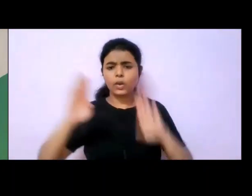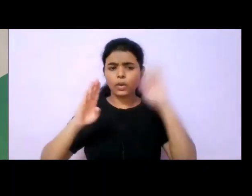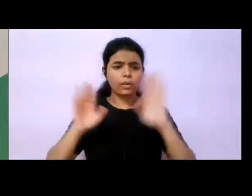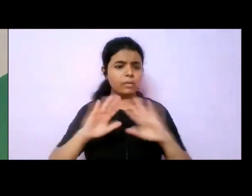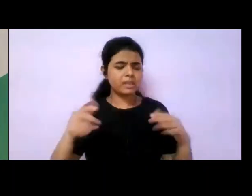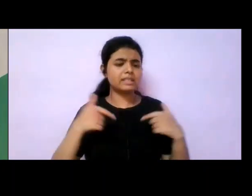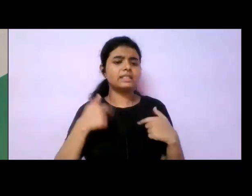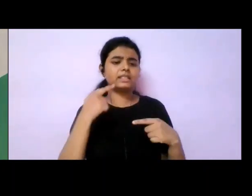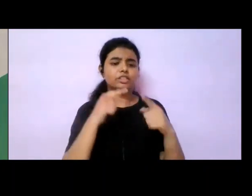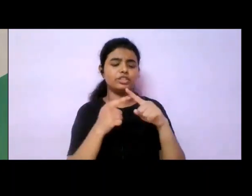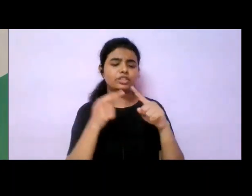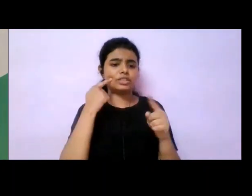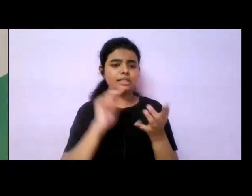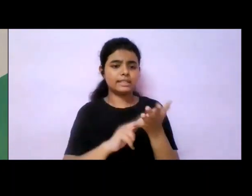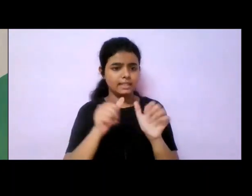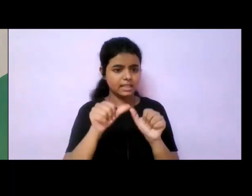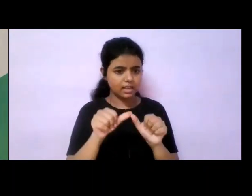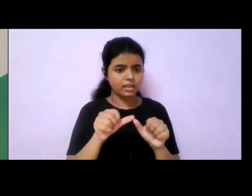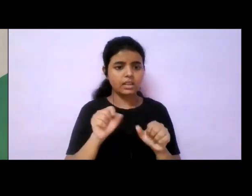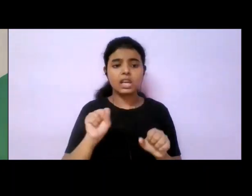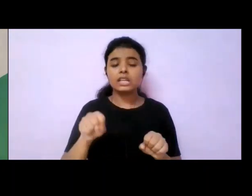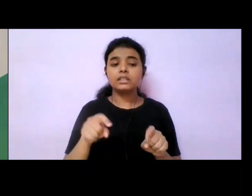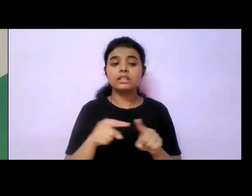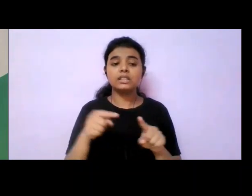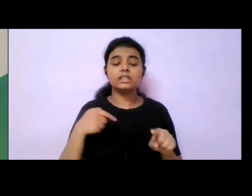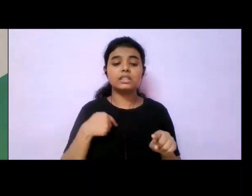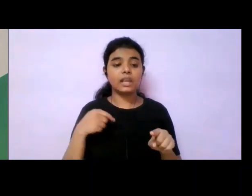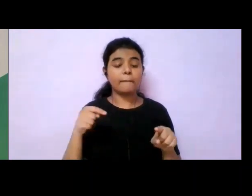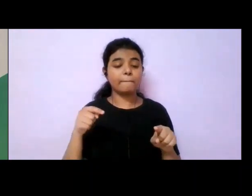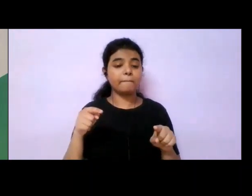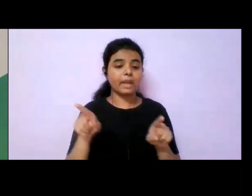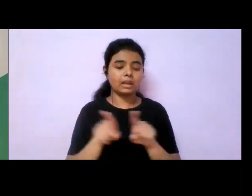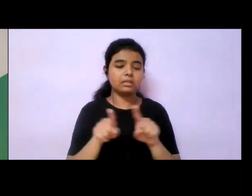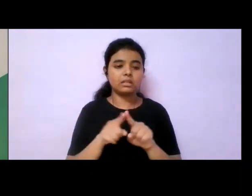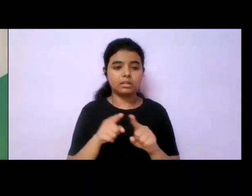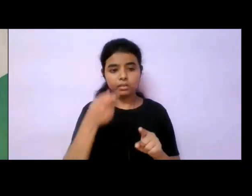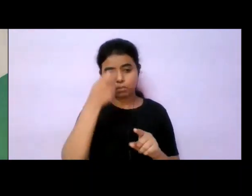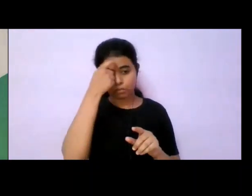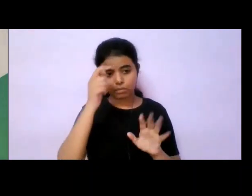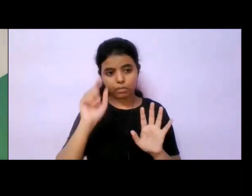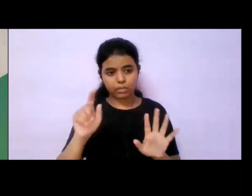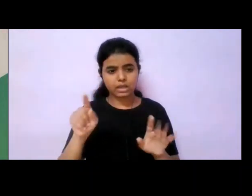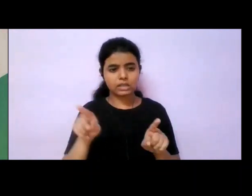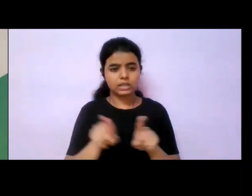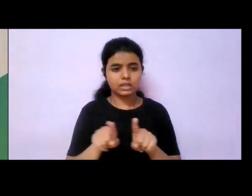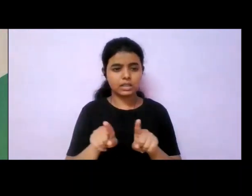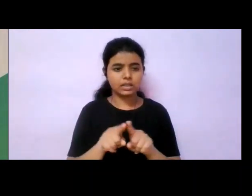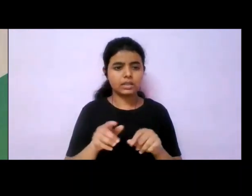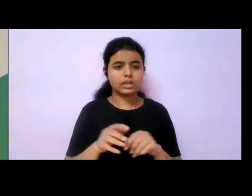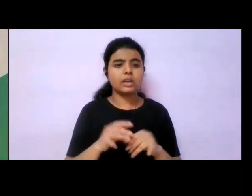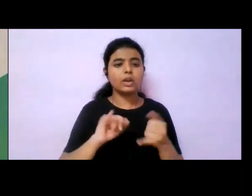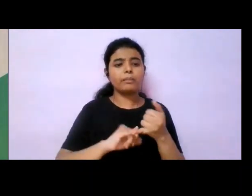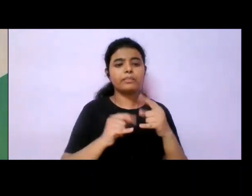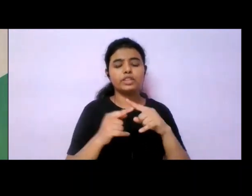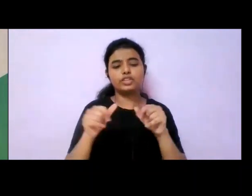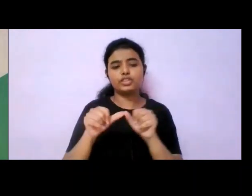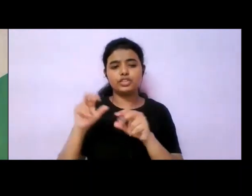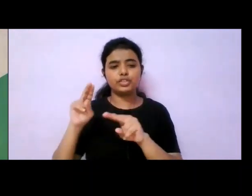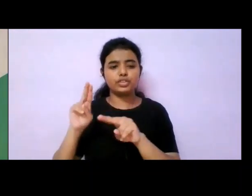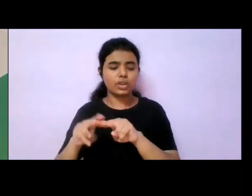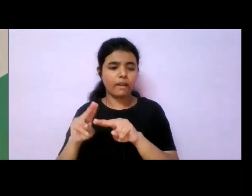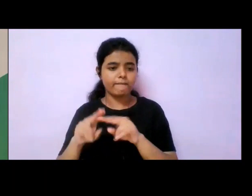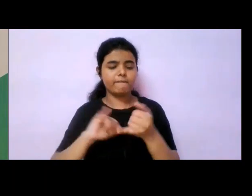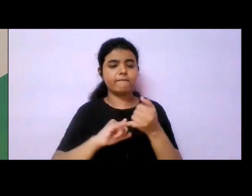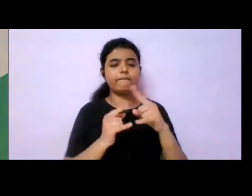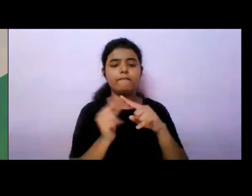Tina. She's also known as a staff member. The word staff, by the way, is often used as a put down for